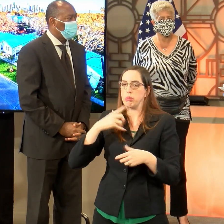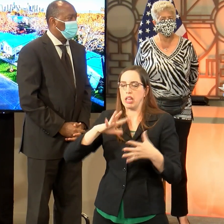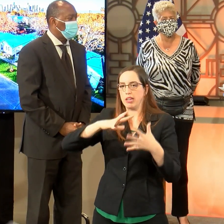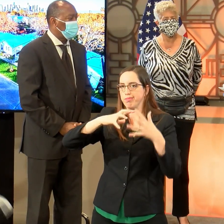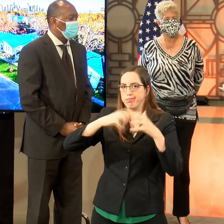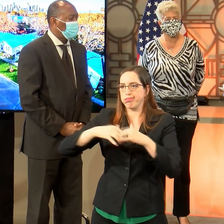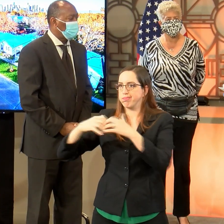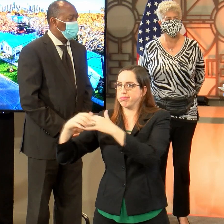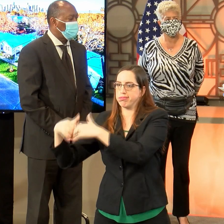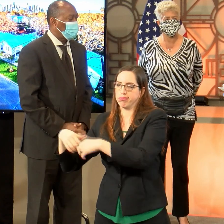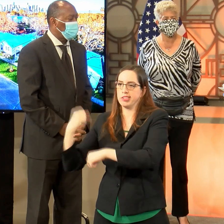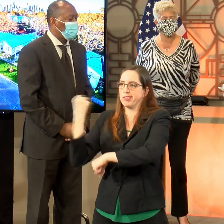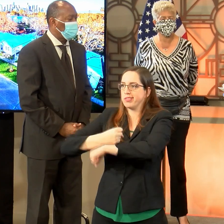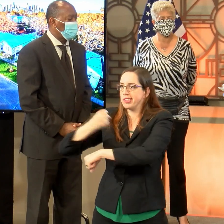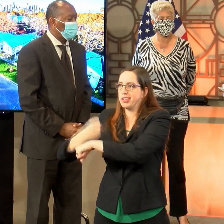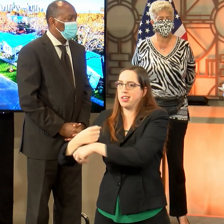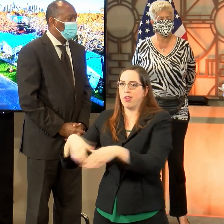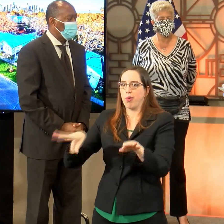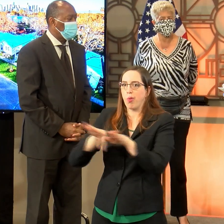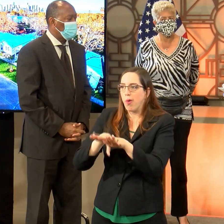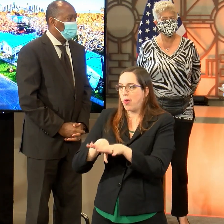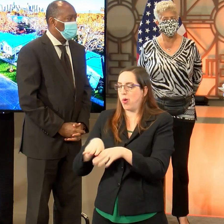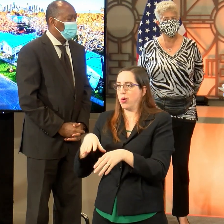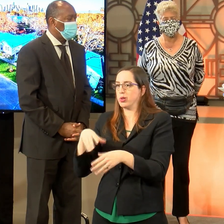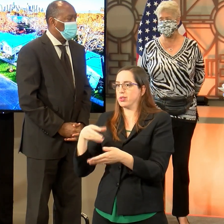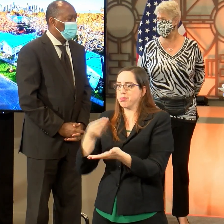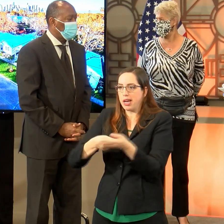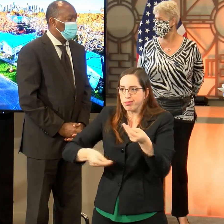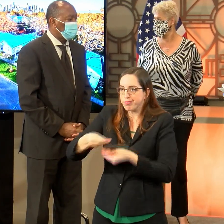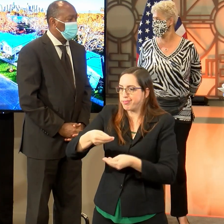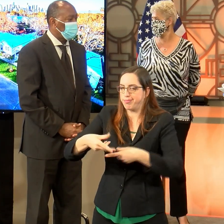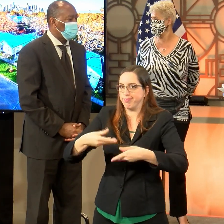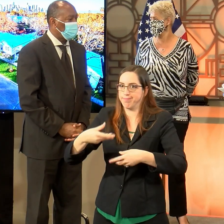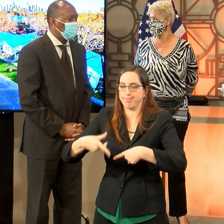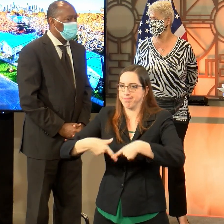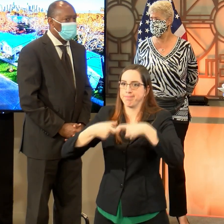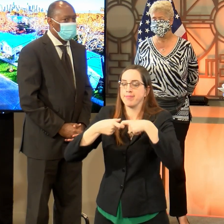economy, and altered the way we live, work, and worship and play.